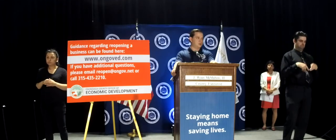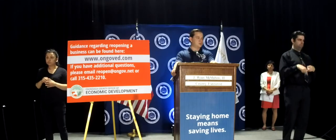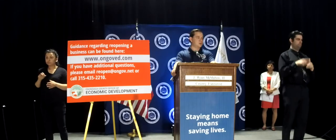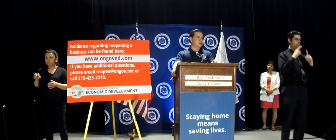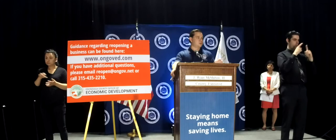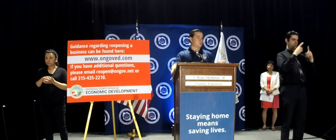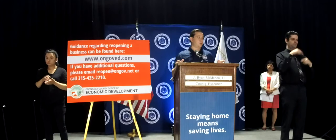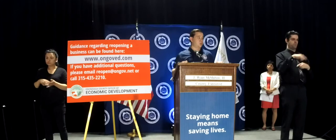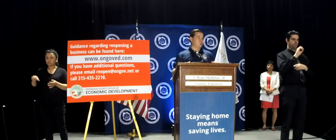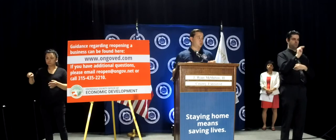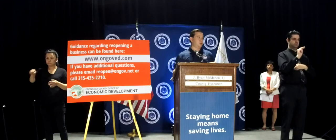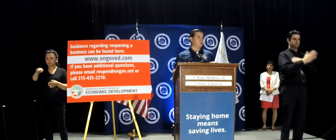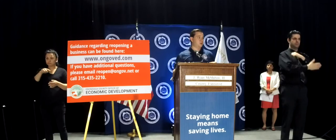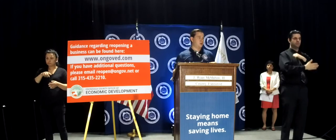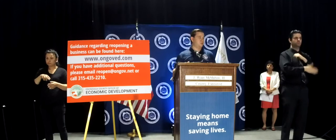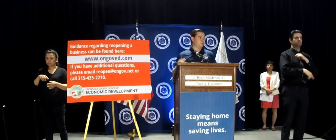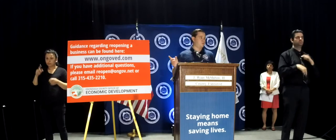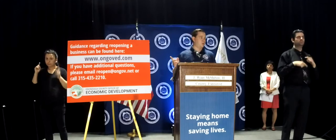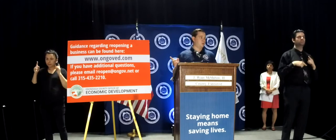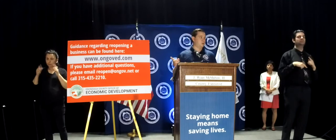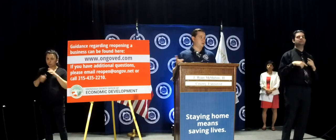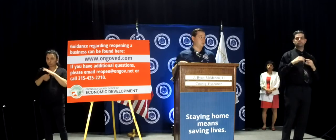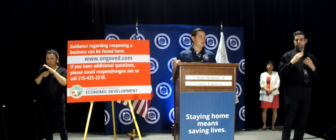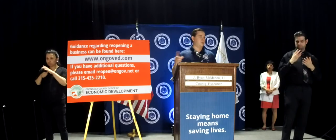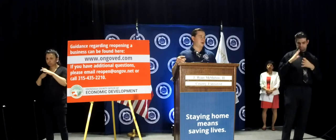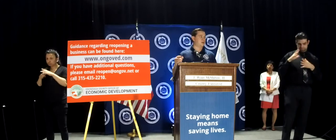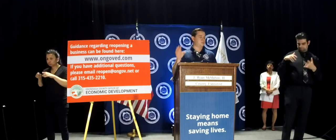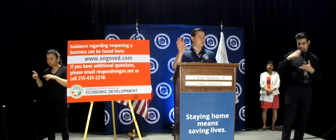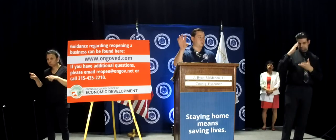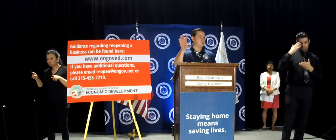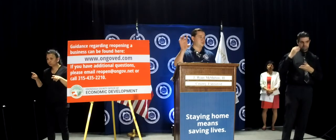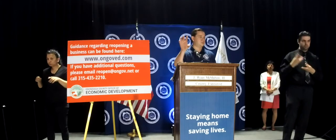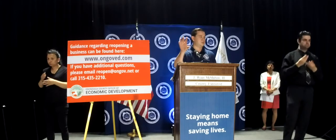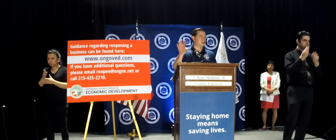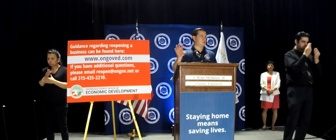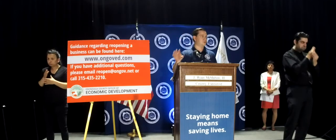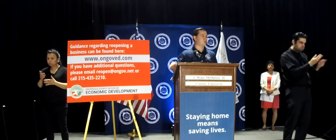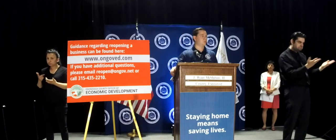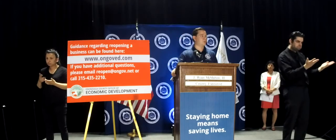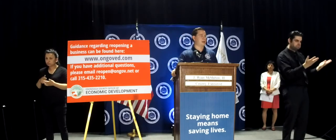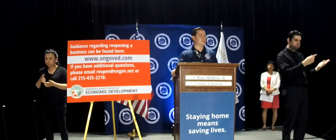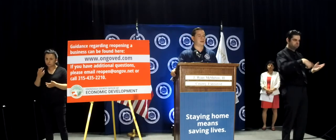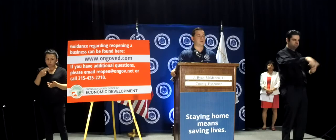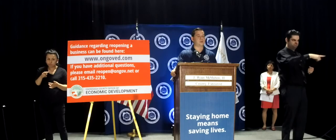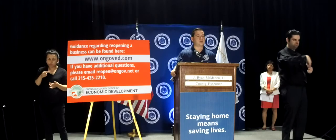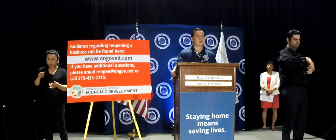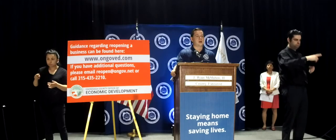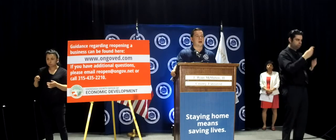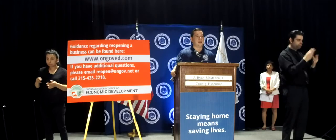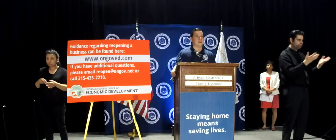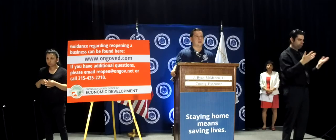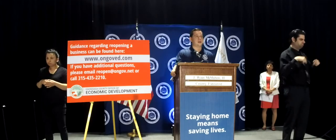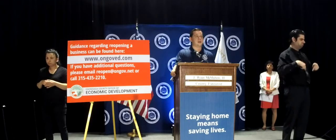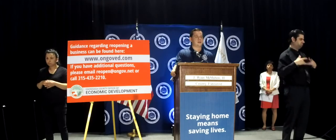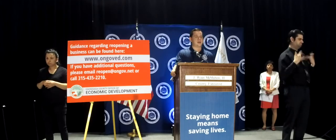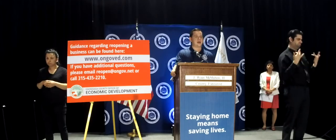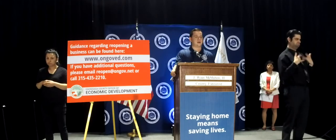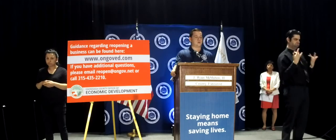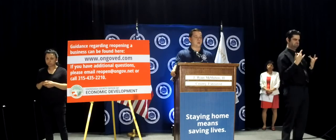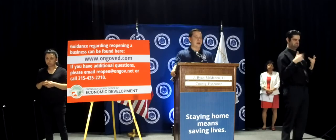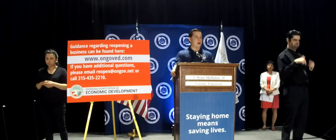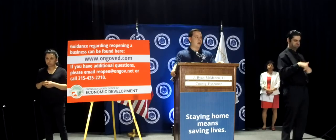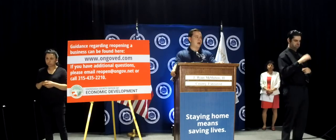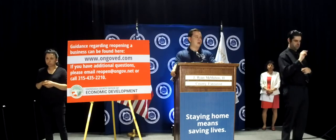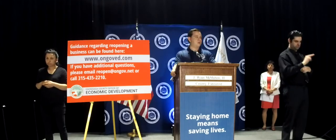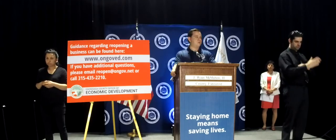the counties. So we were doing these calls before with all the counties before this group got together, and